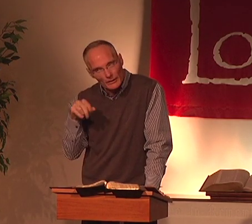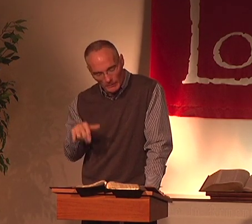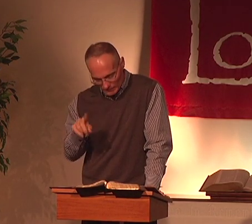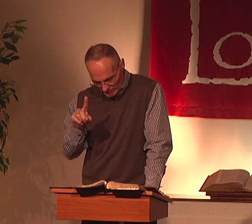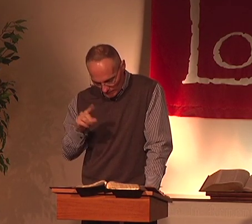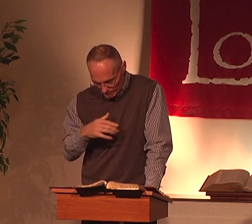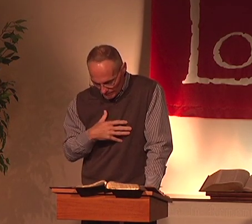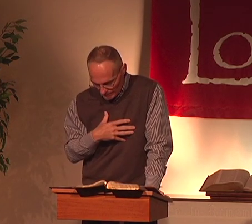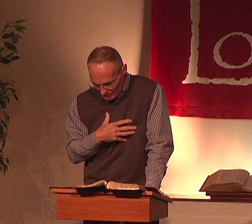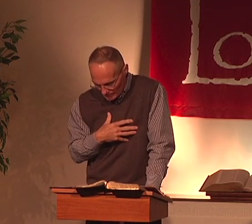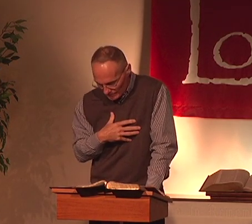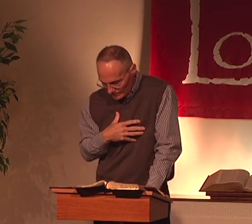Now think about that